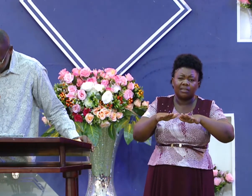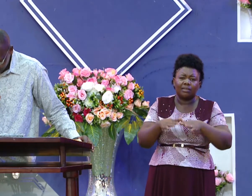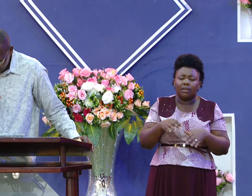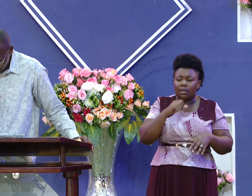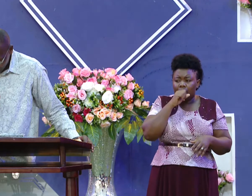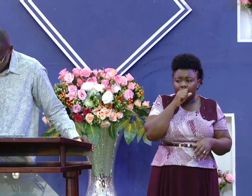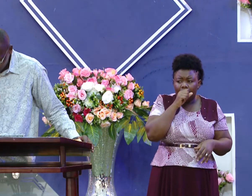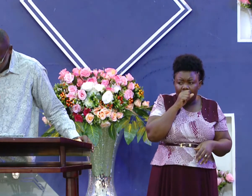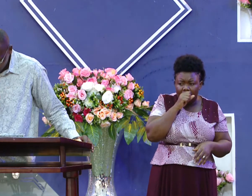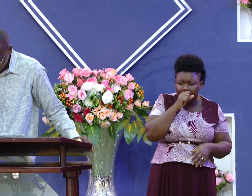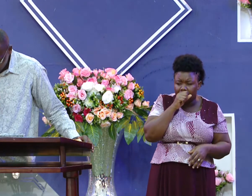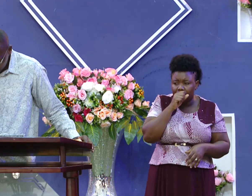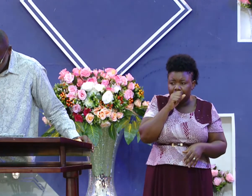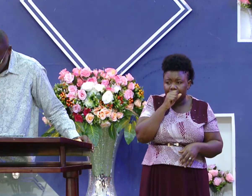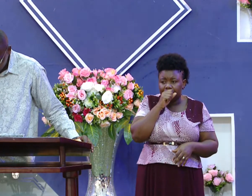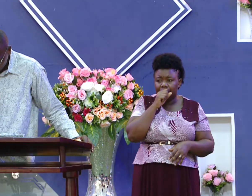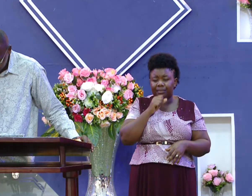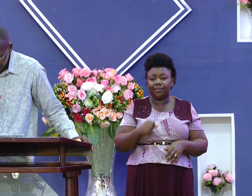13:27.